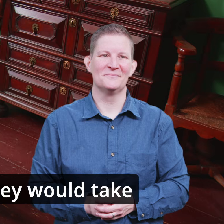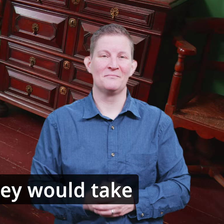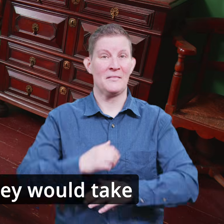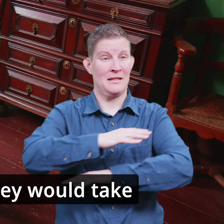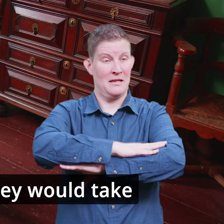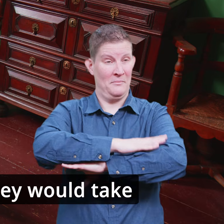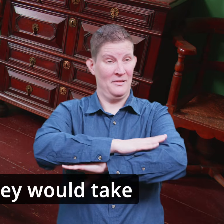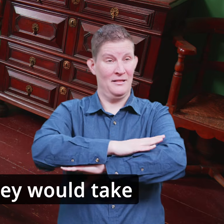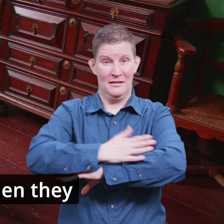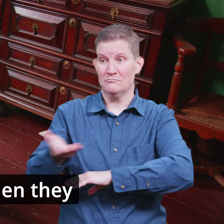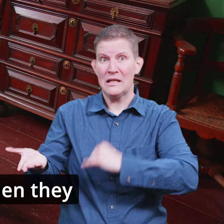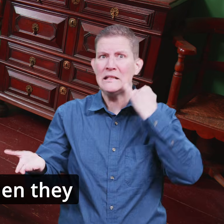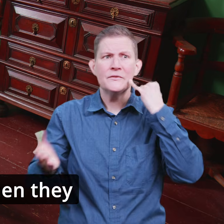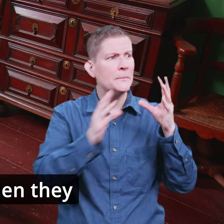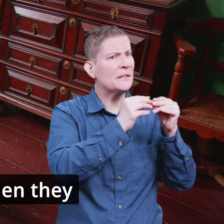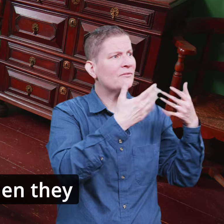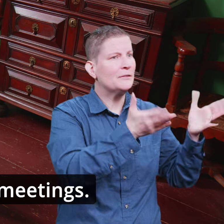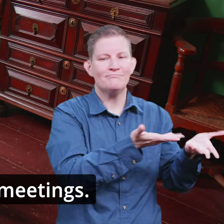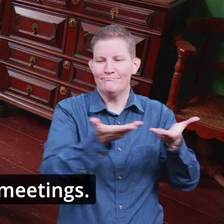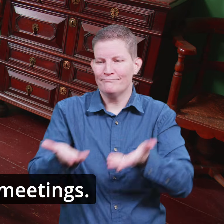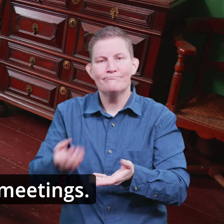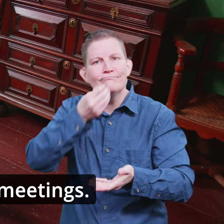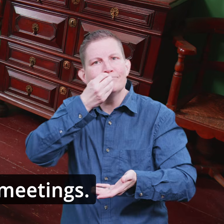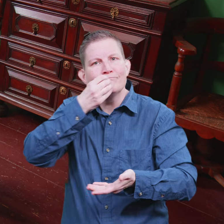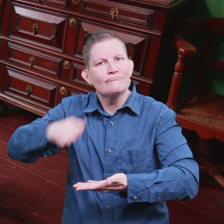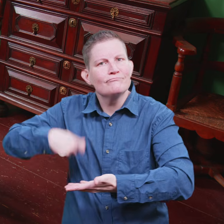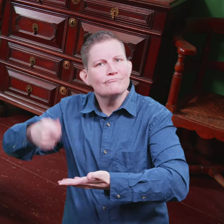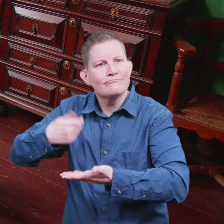This is the actual table they would take their supper on when they returned from their